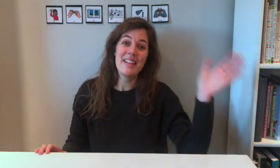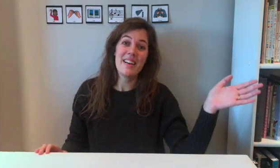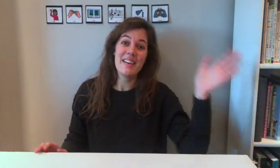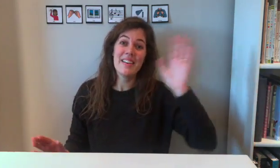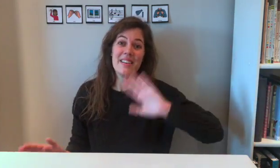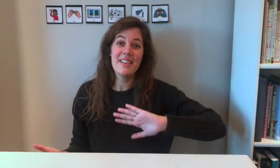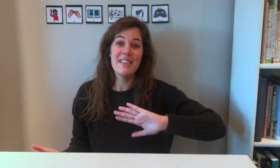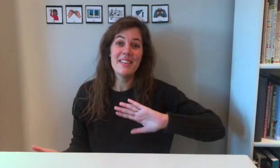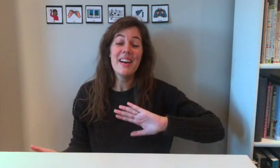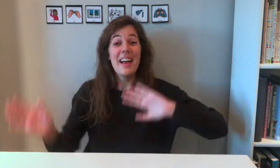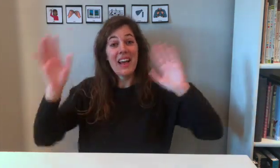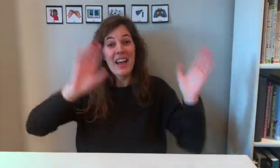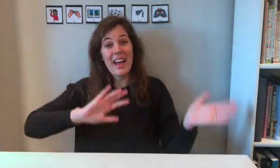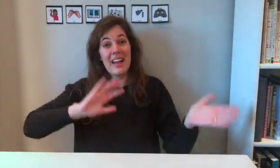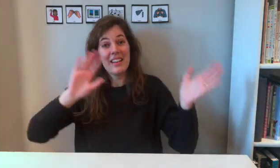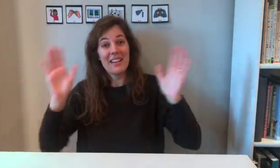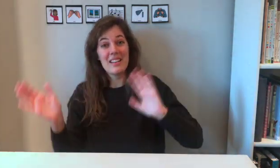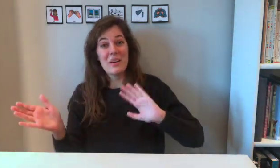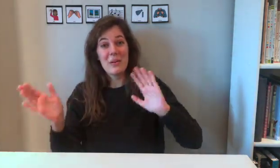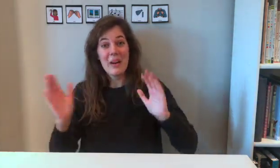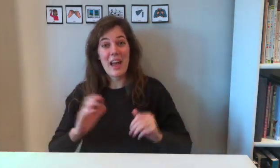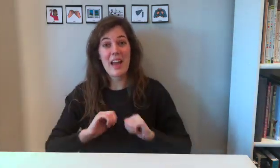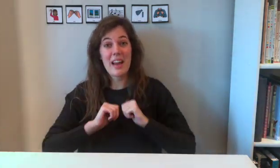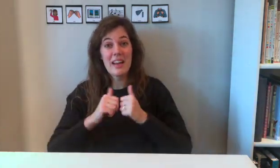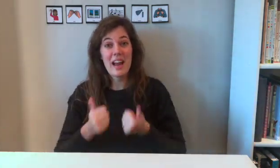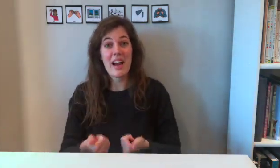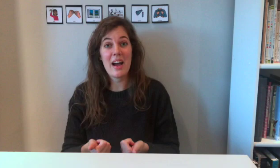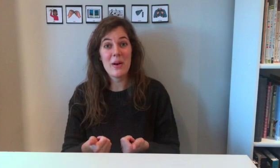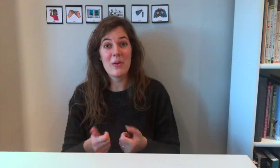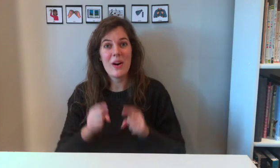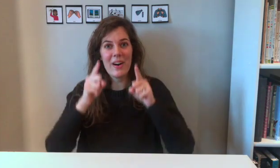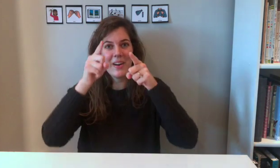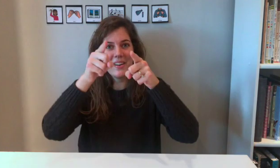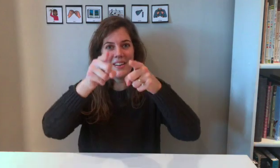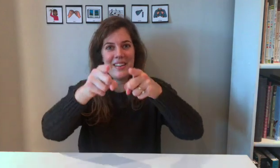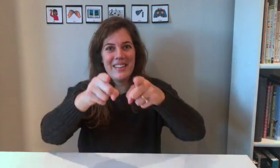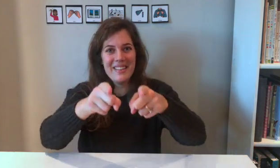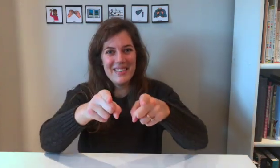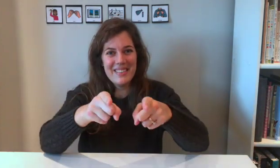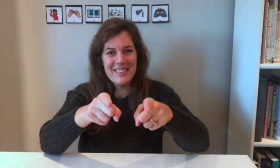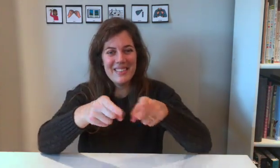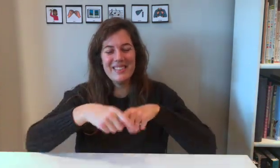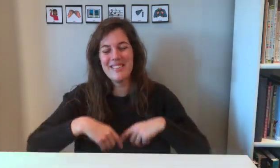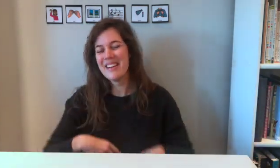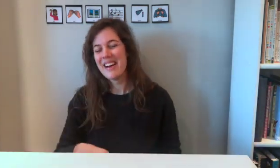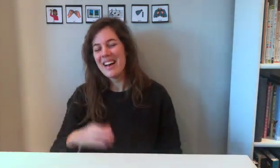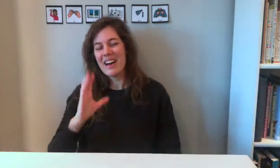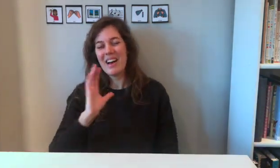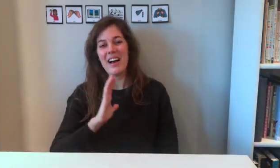Hello, hello, and how are you?